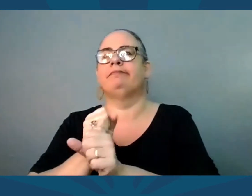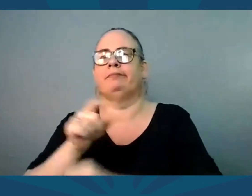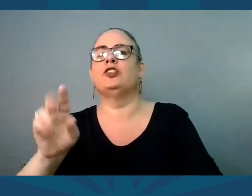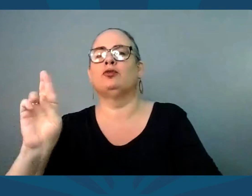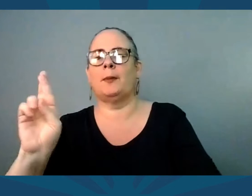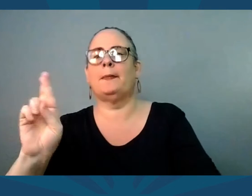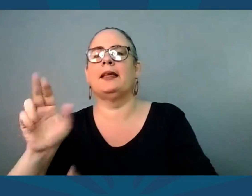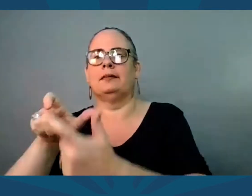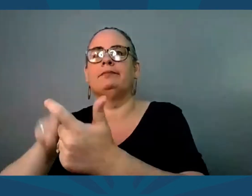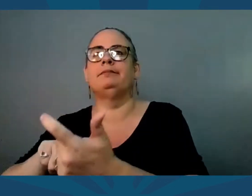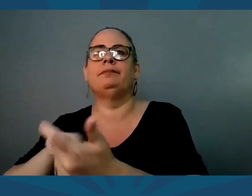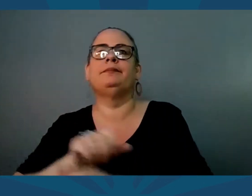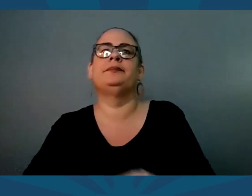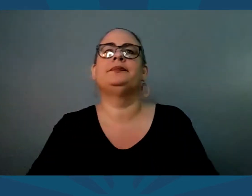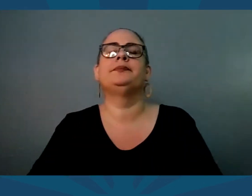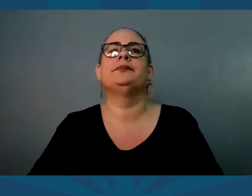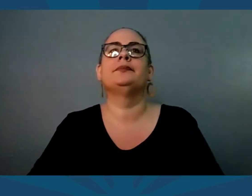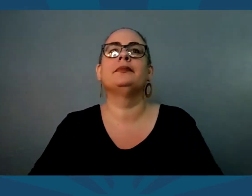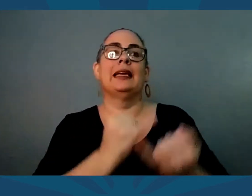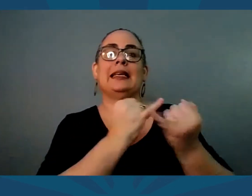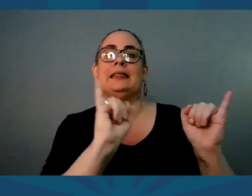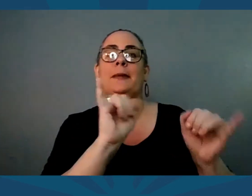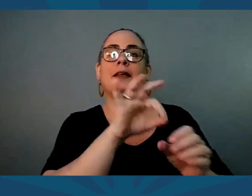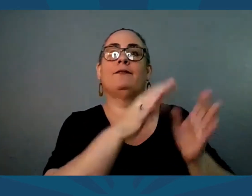Republican voter, Republican Party ballot.